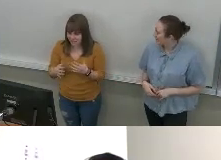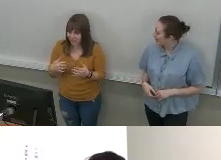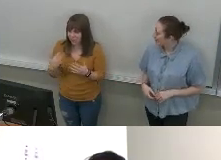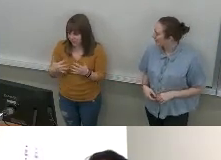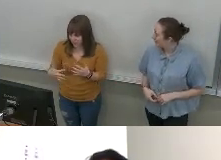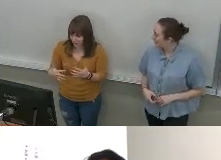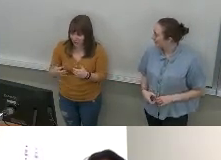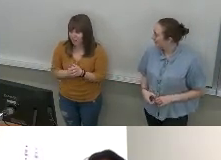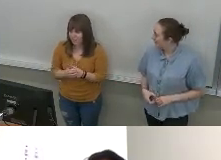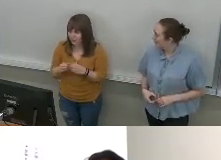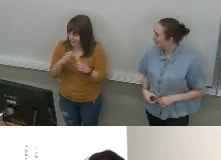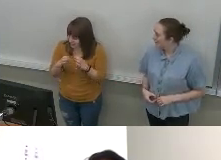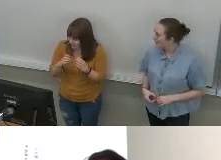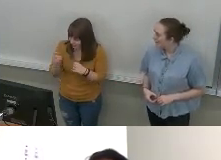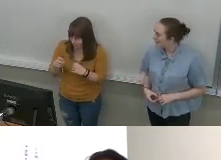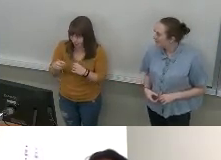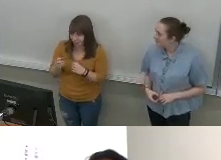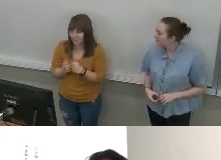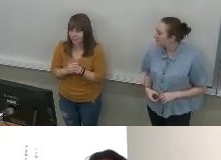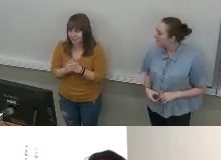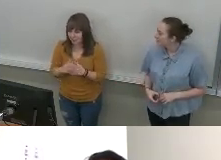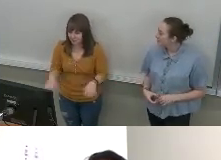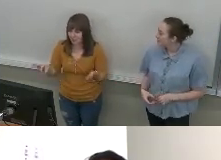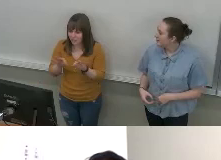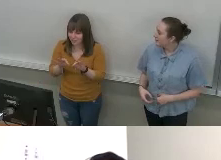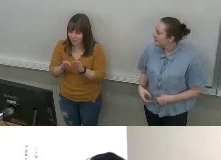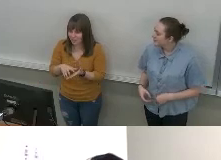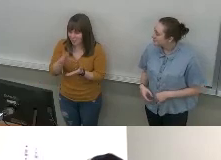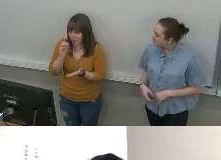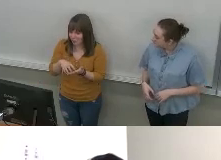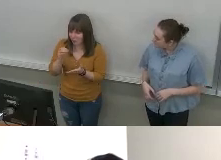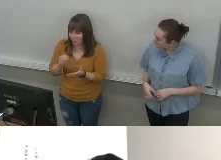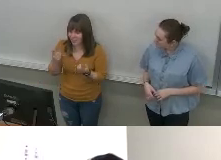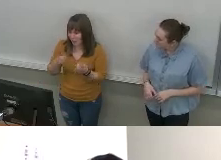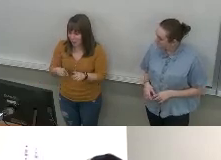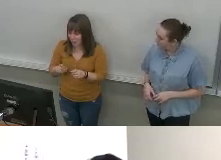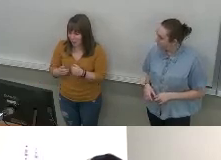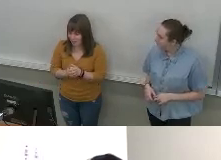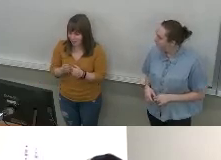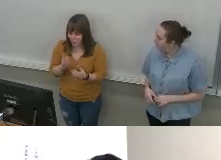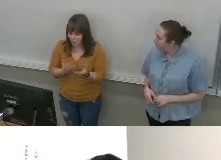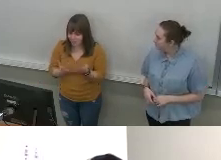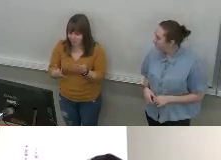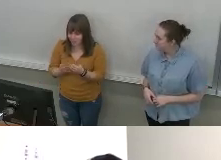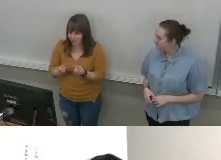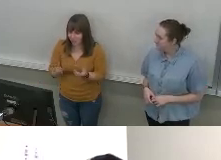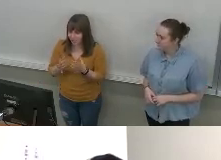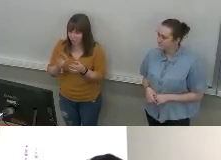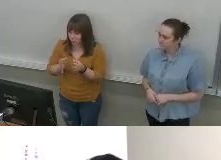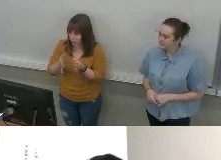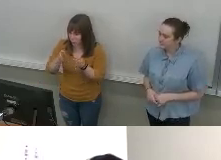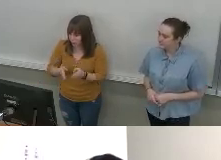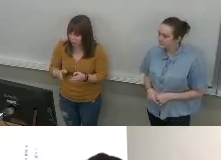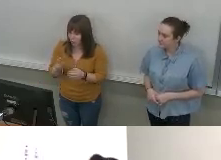You may want to talk about them. You may need to talk about them. So it's important just to try and learn what's happening, because you may see a lot